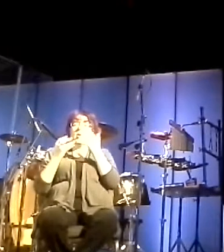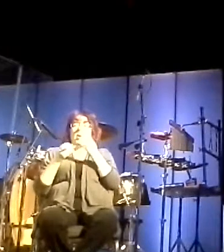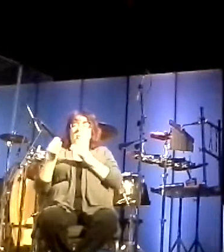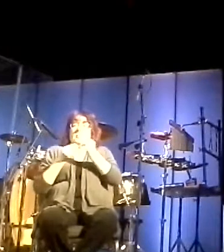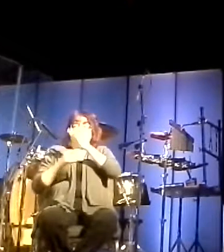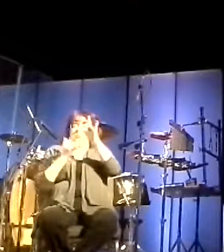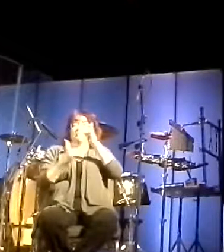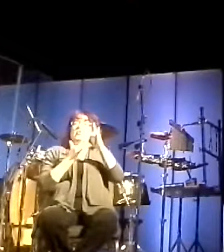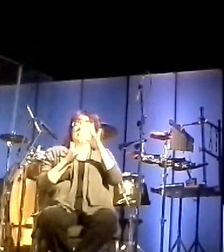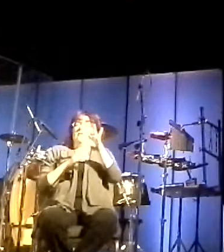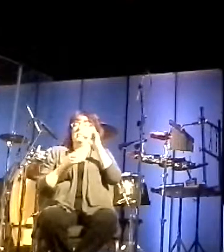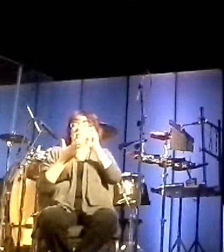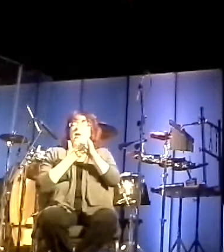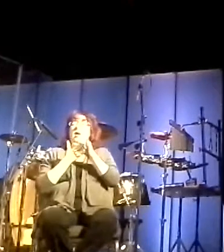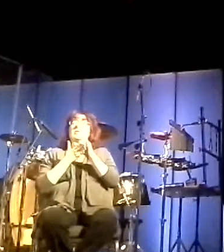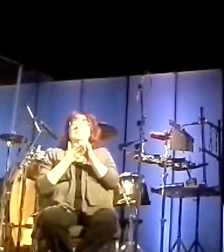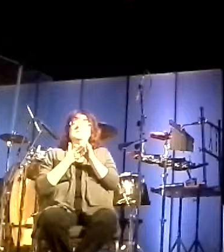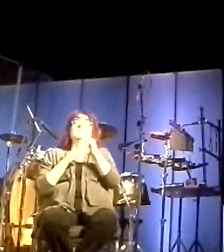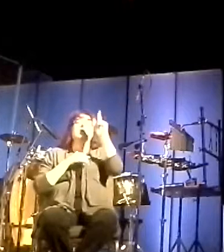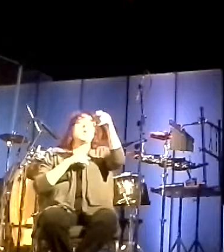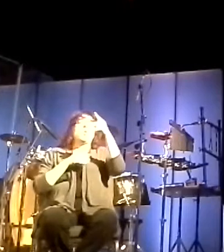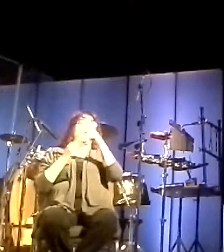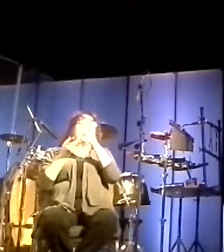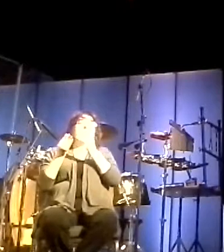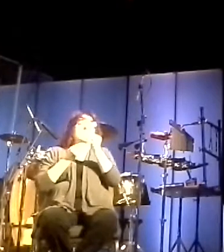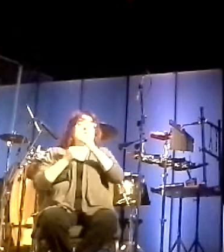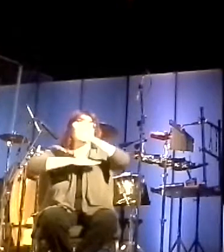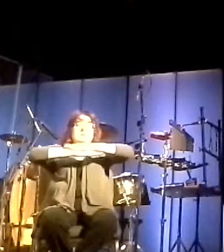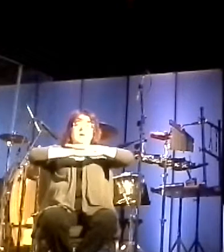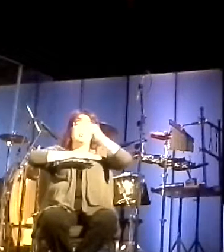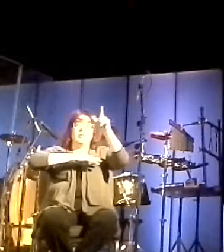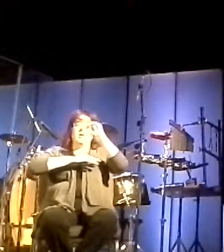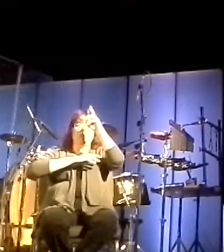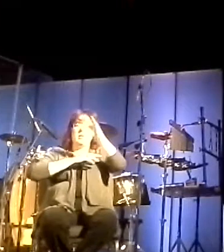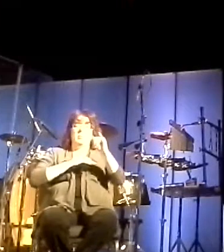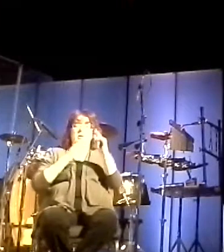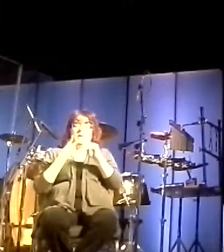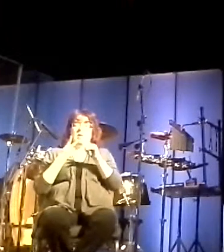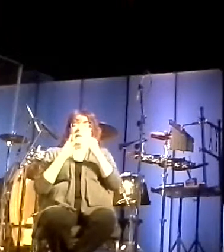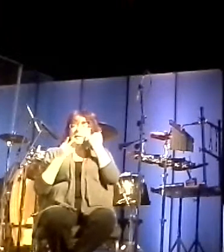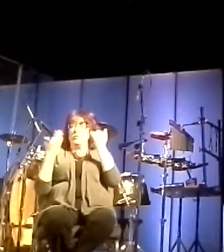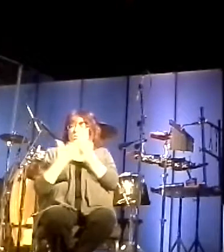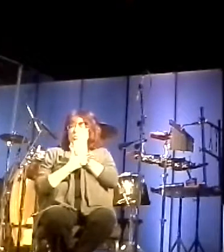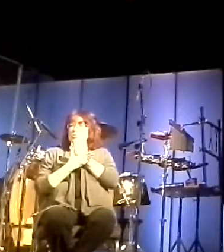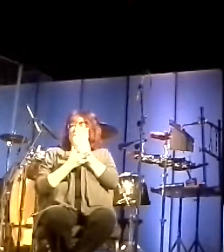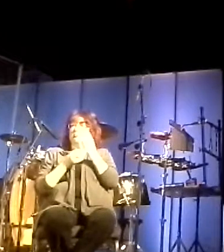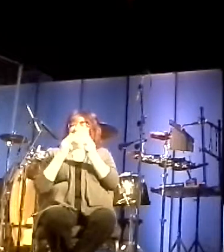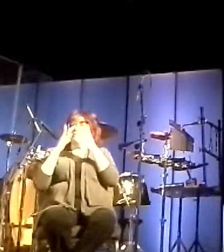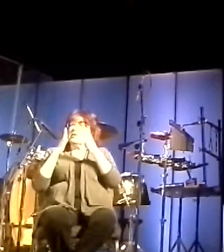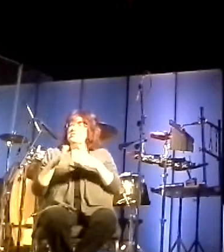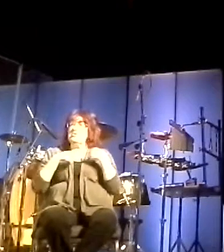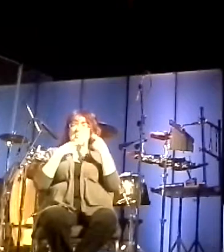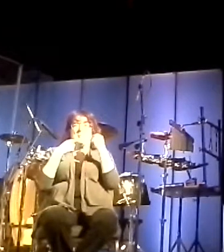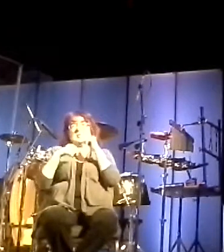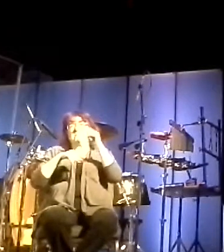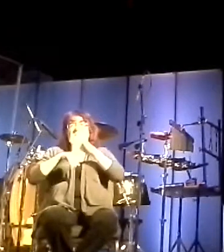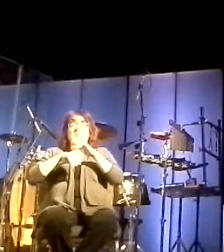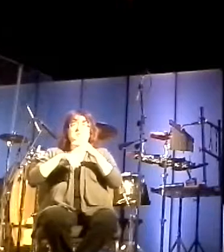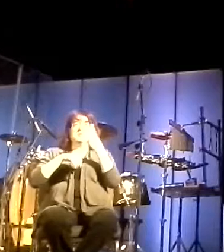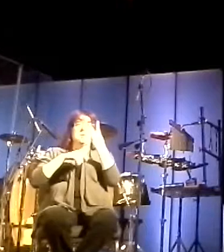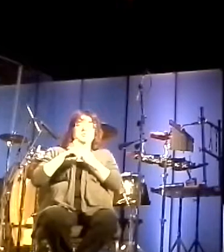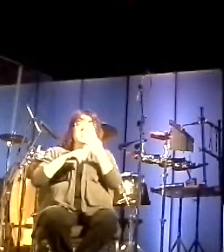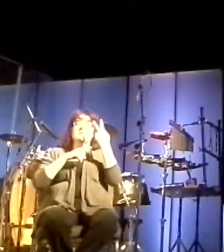trip, find a little bit more out about that. You can stop at the missions counter to help you with that. Also, if you're new to the church, maybe you've been here for the last 2 or 3 months